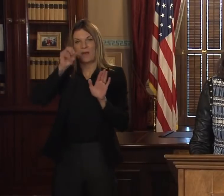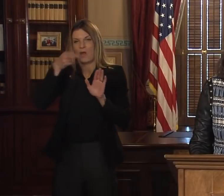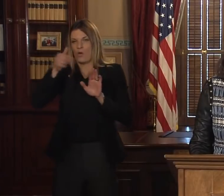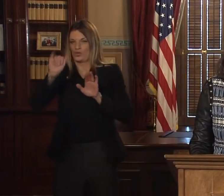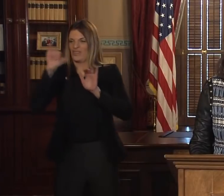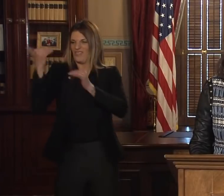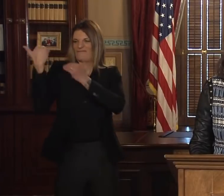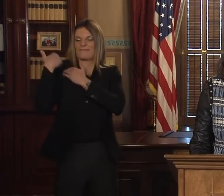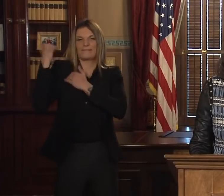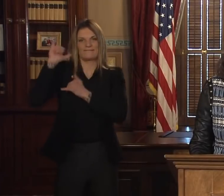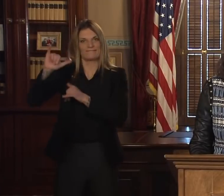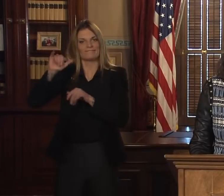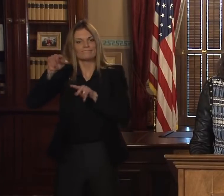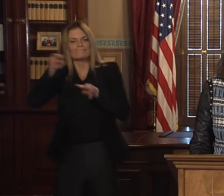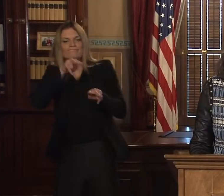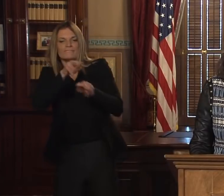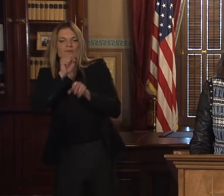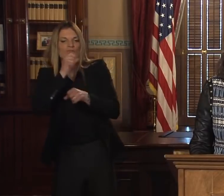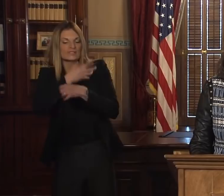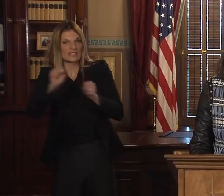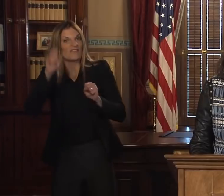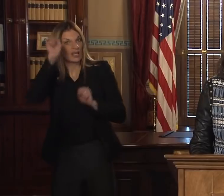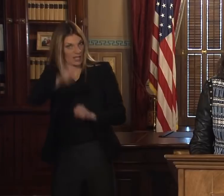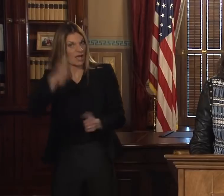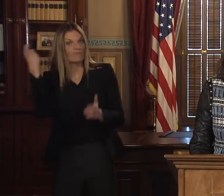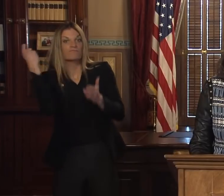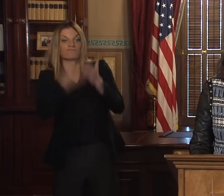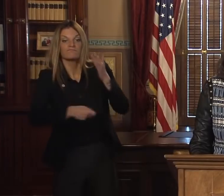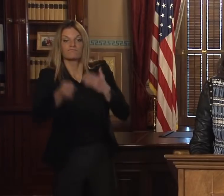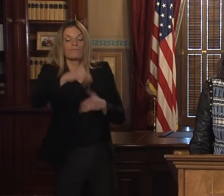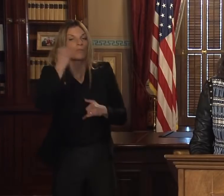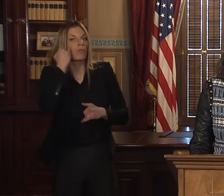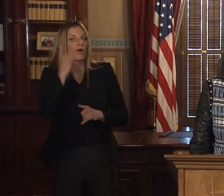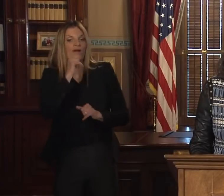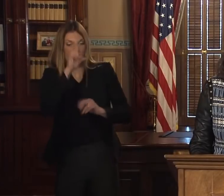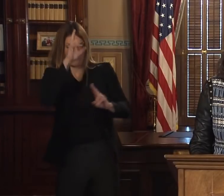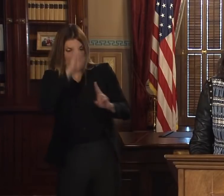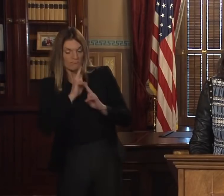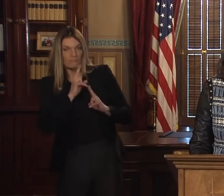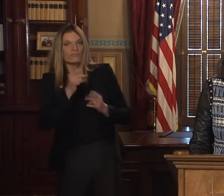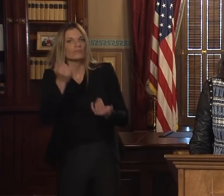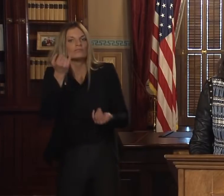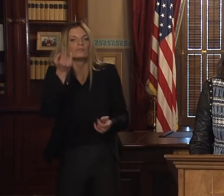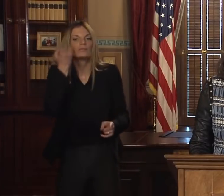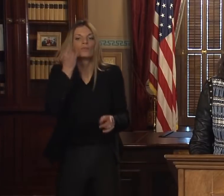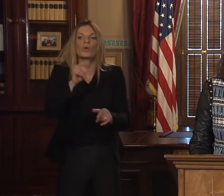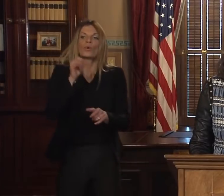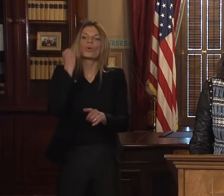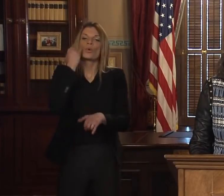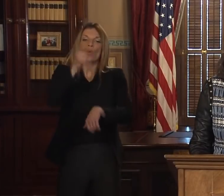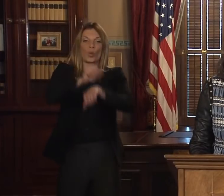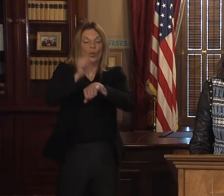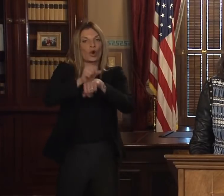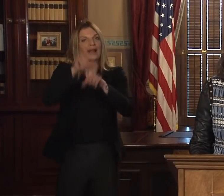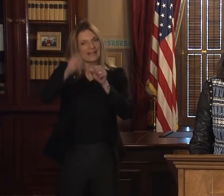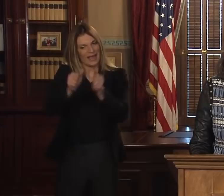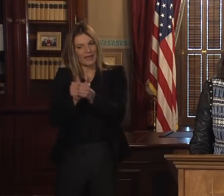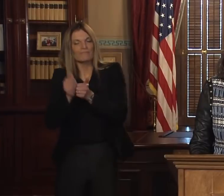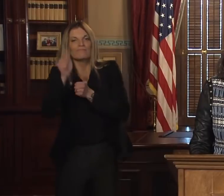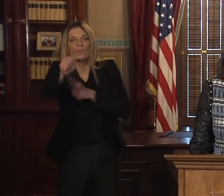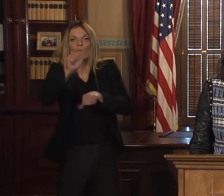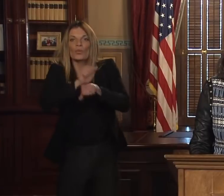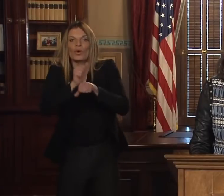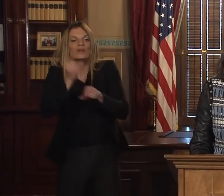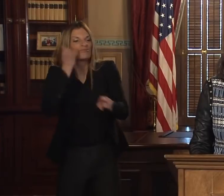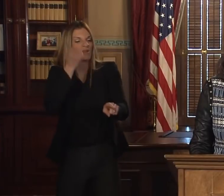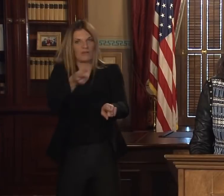abatement, and fine them up to $7,000 for failing to produce a remote work policy, or if the employer's preparedness and